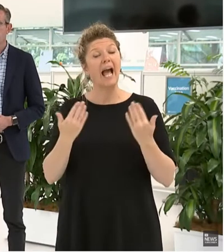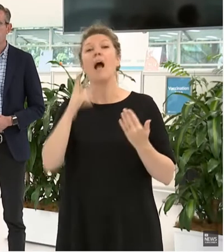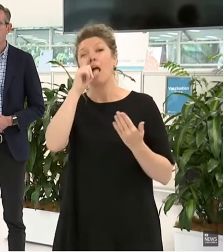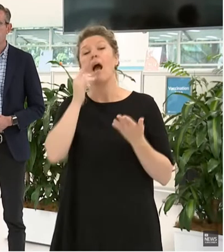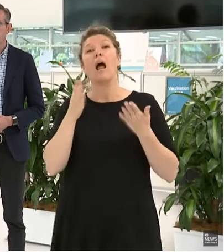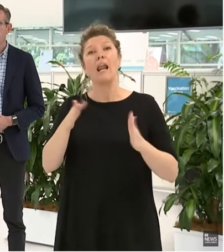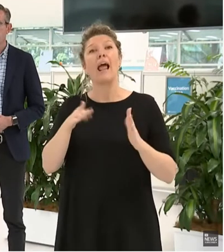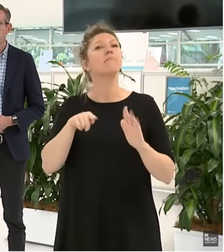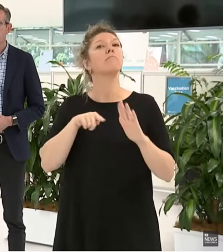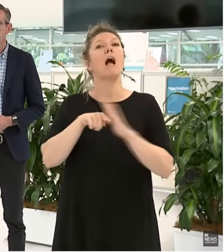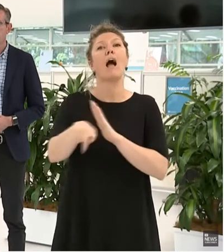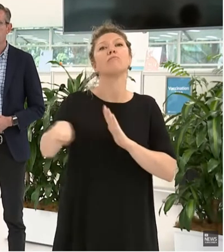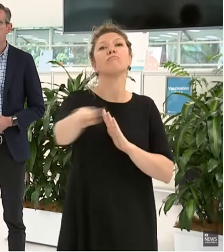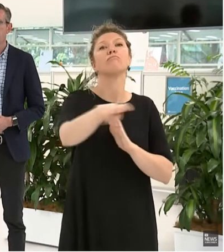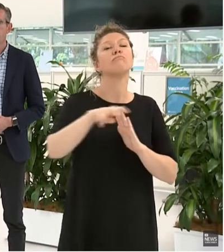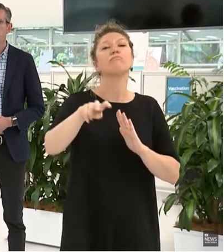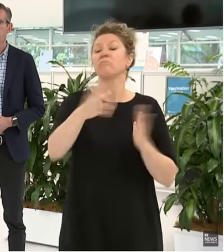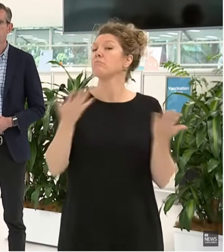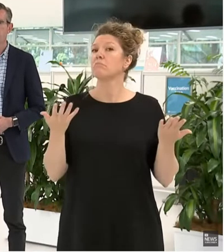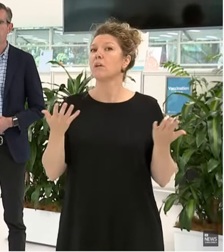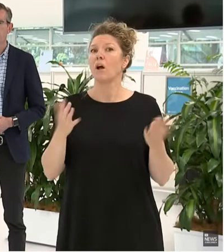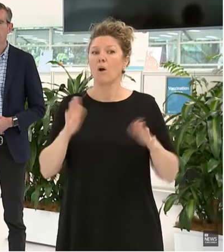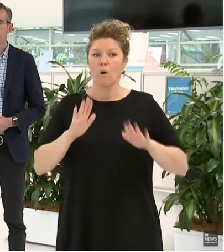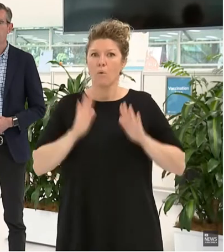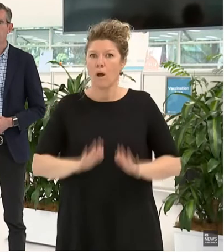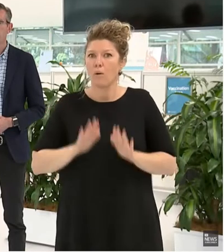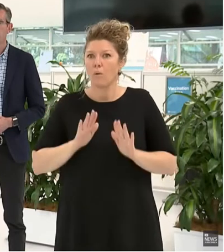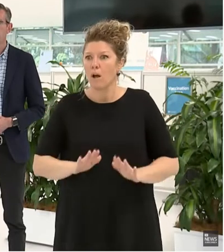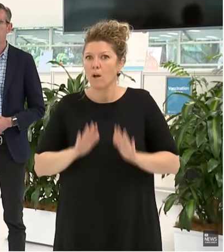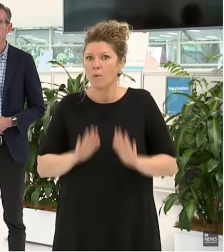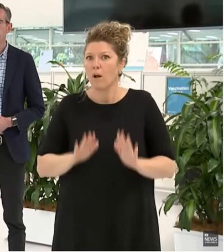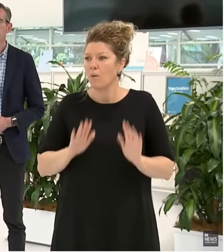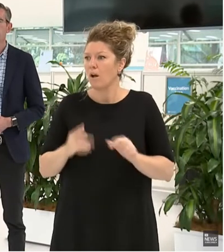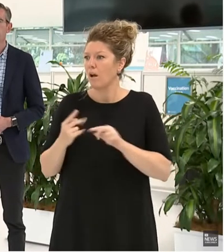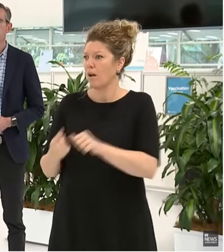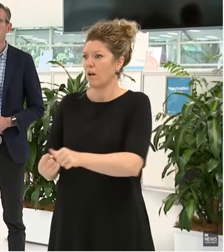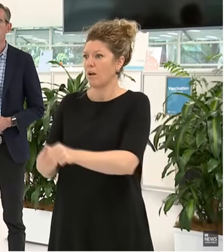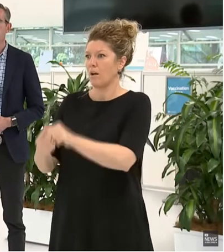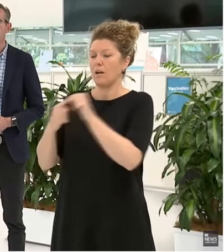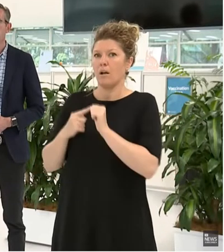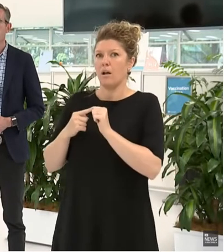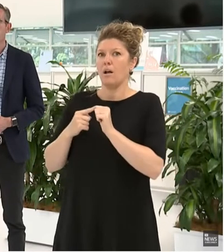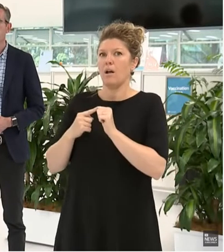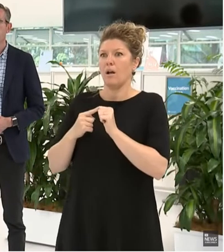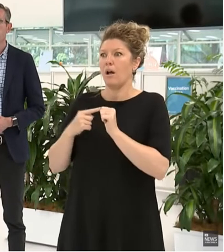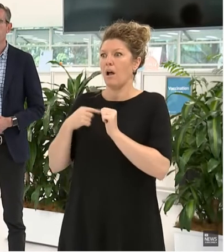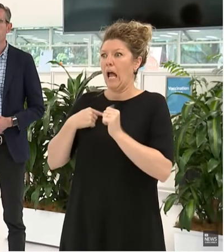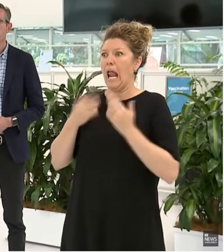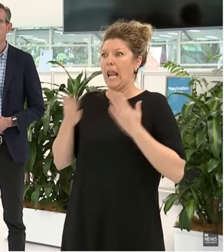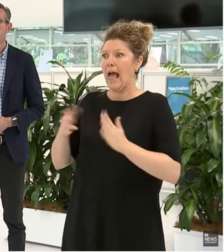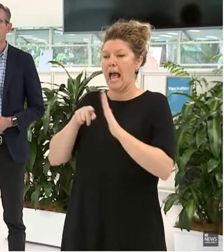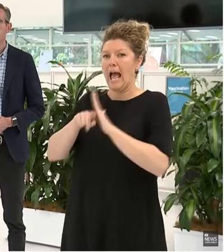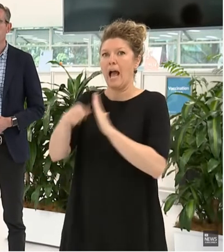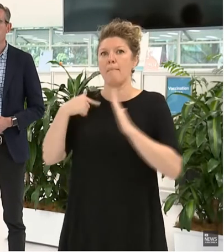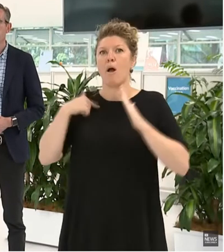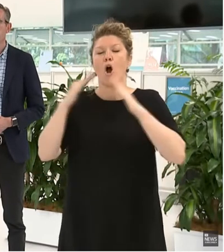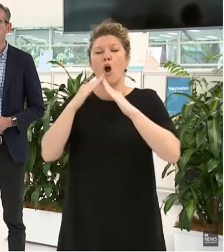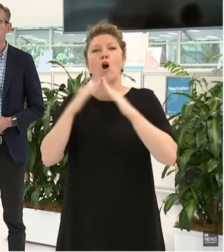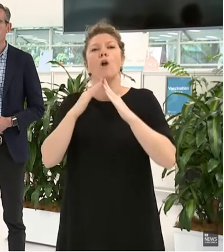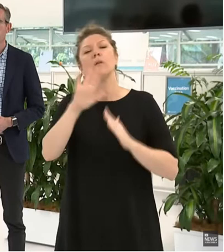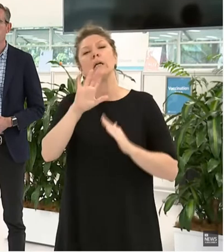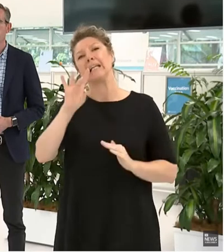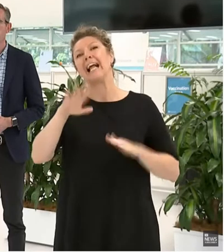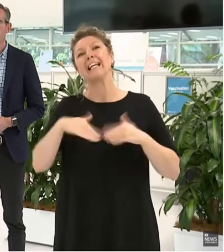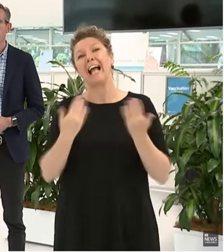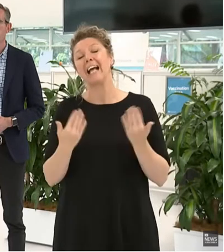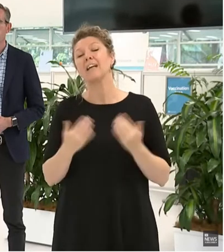home. So you don't need to be waiting for someone to give you a free pass or a pass out of your house. So I stress that